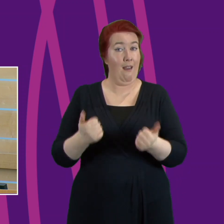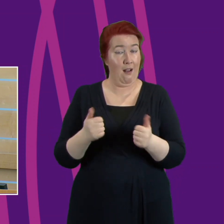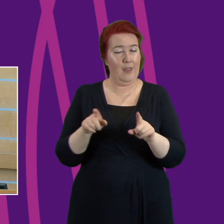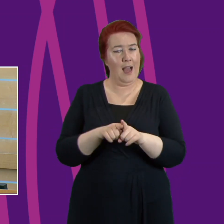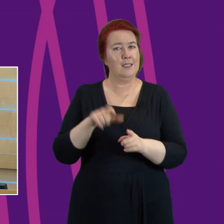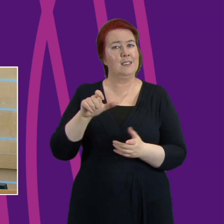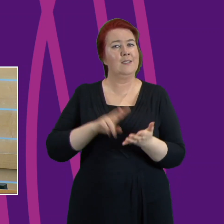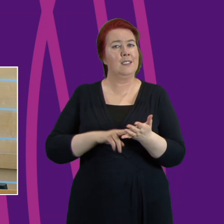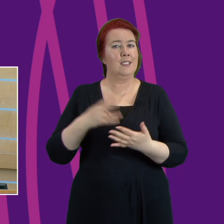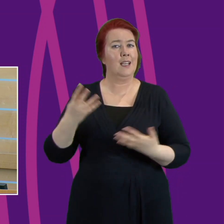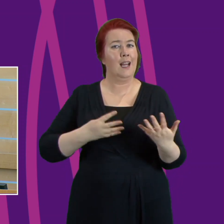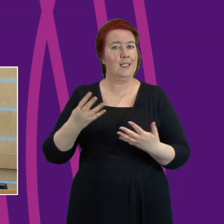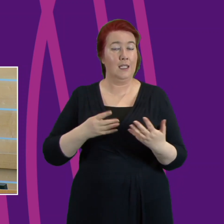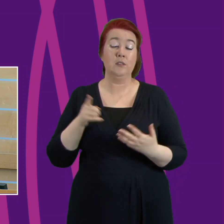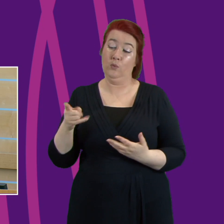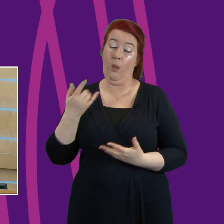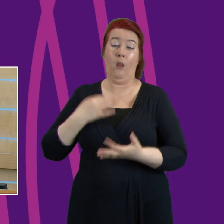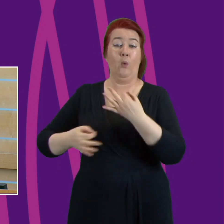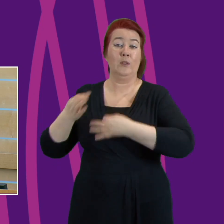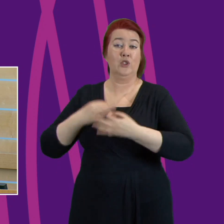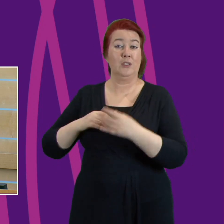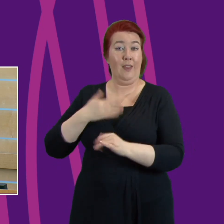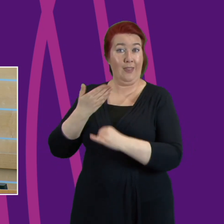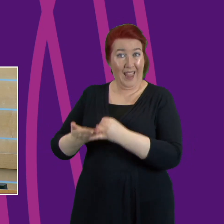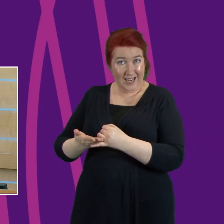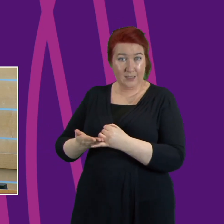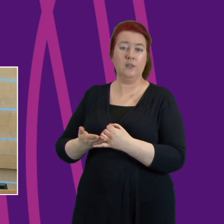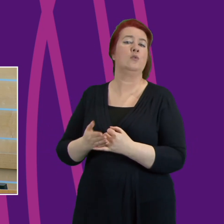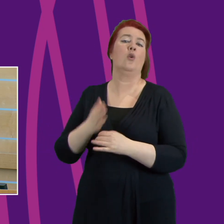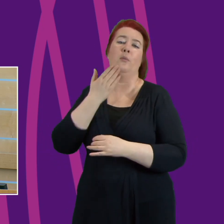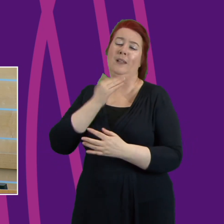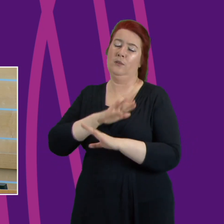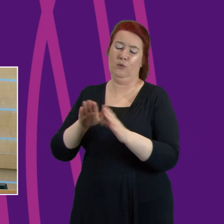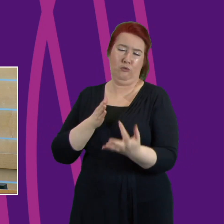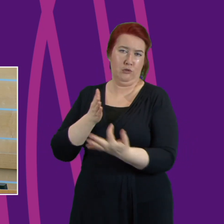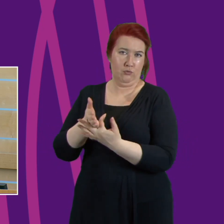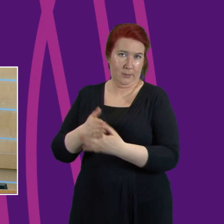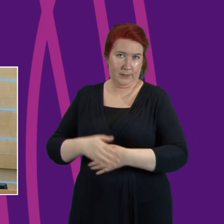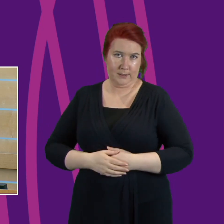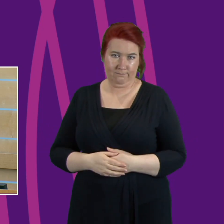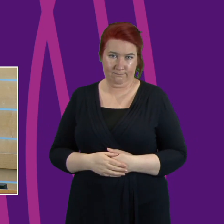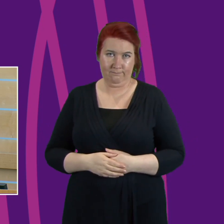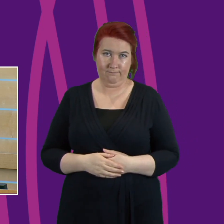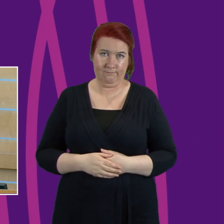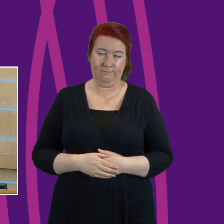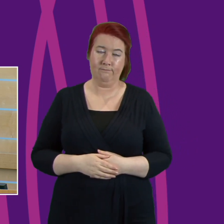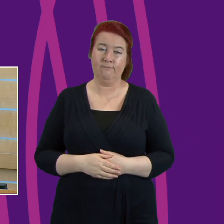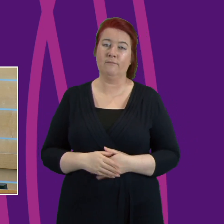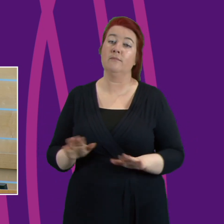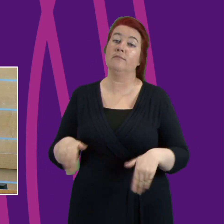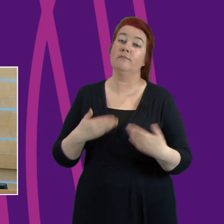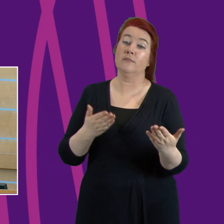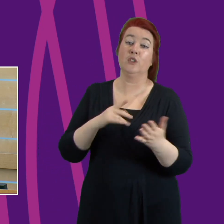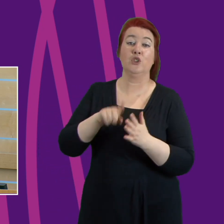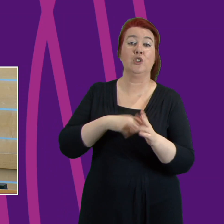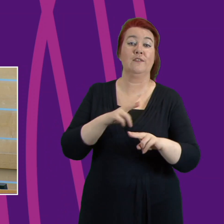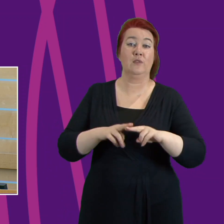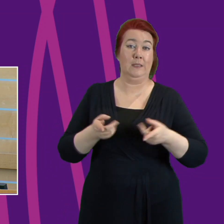take questions at the end of her statement, and so there should be no interventions or interruptions. I call on Jean